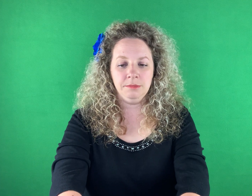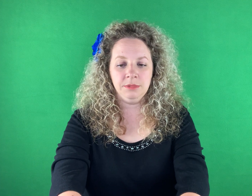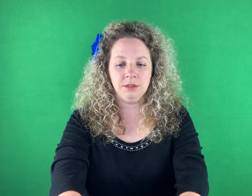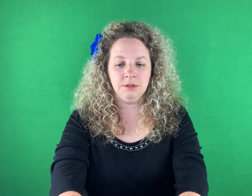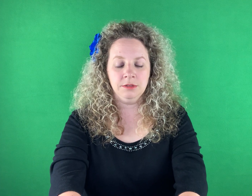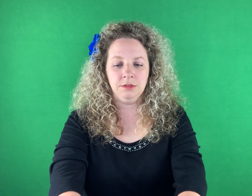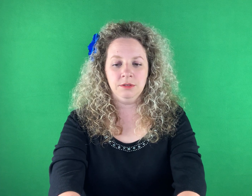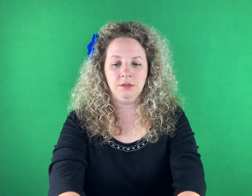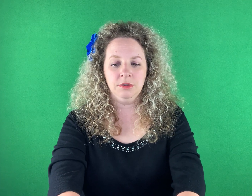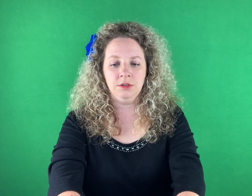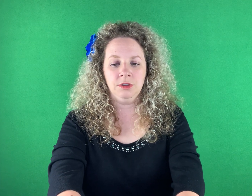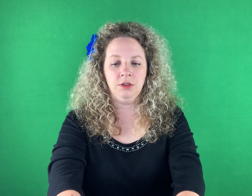problems,